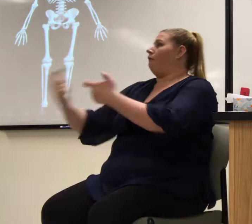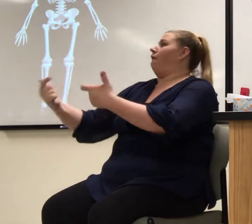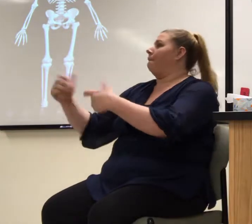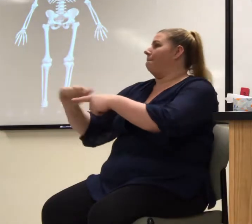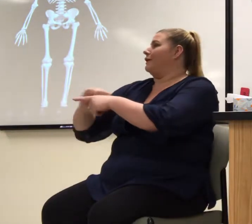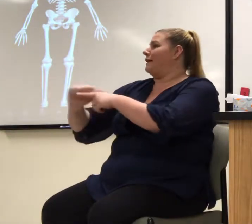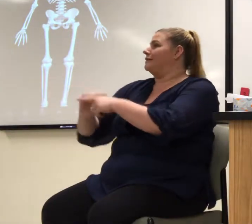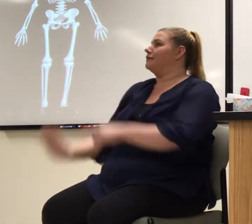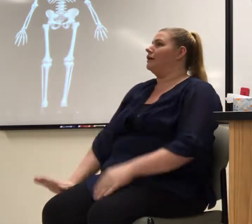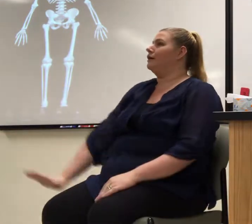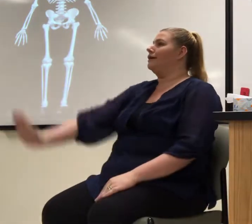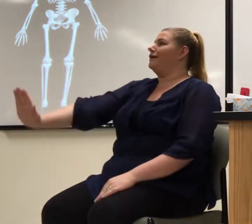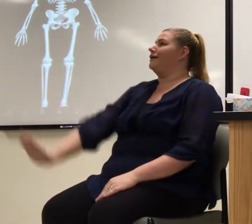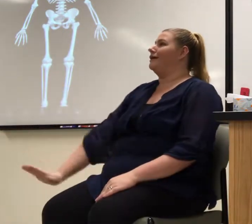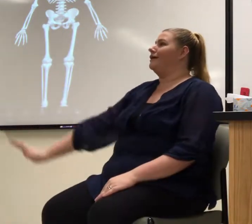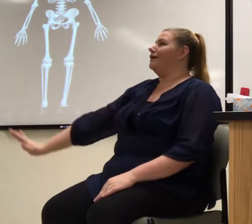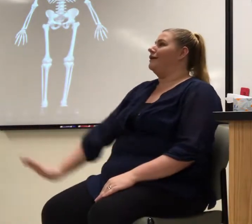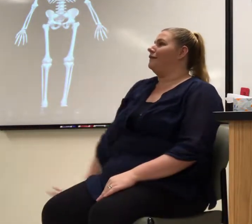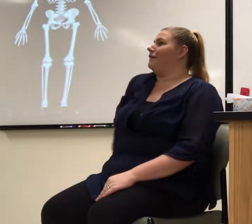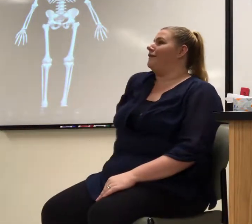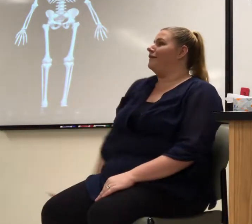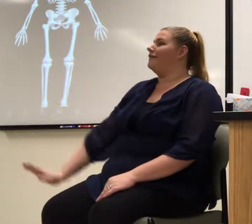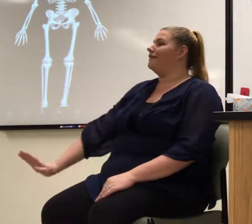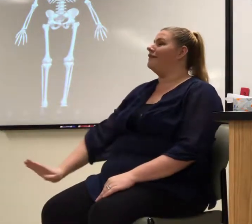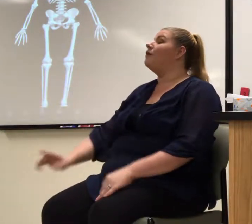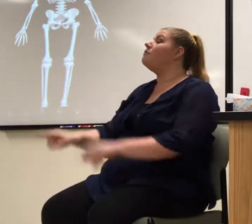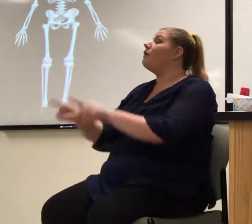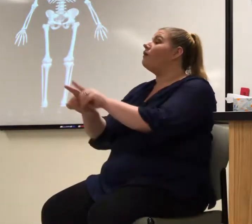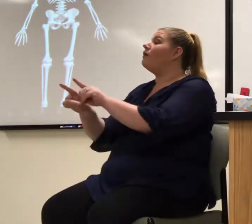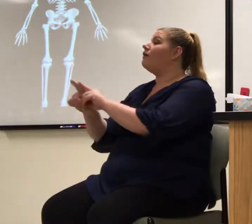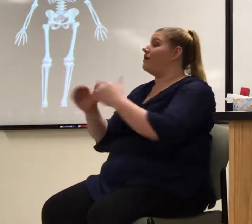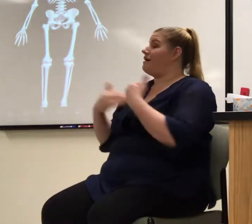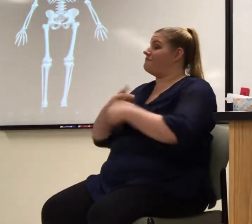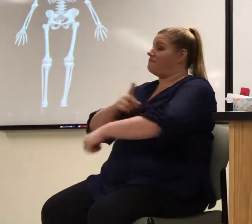we'll talk about a lot of muscles that rotate the hip. You have